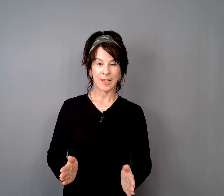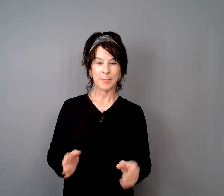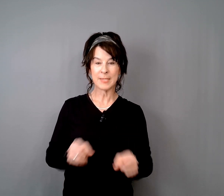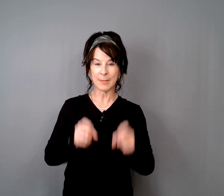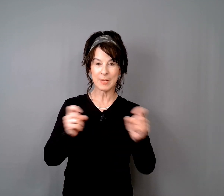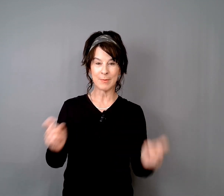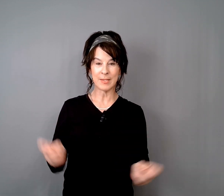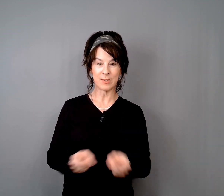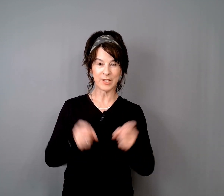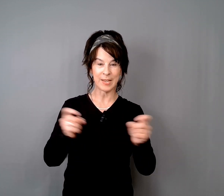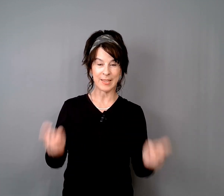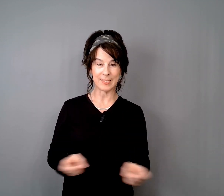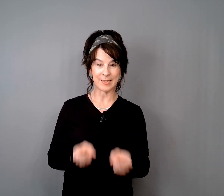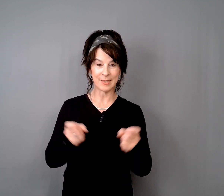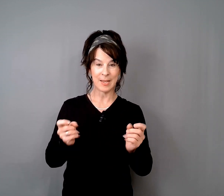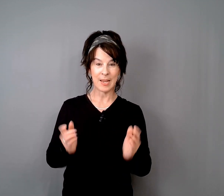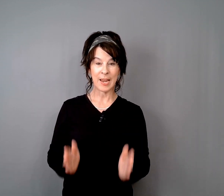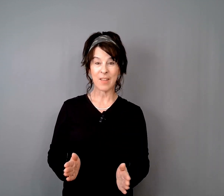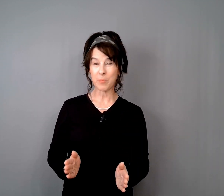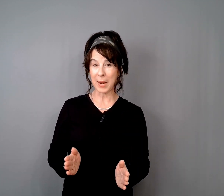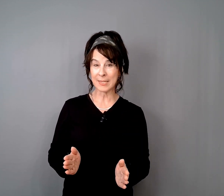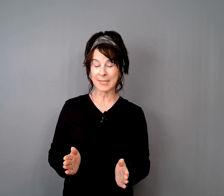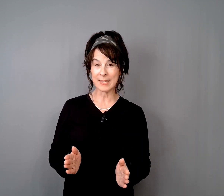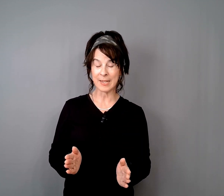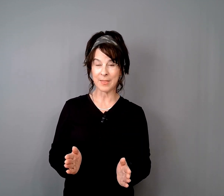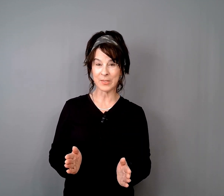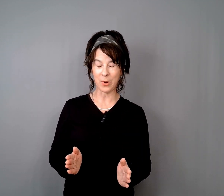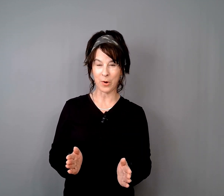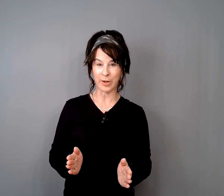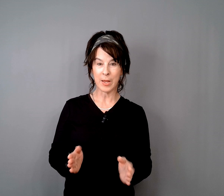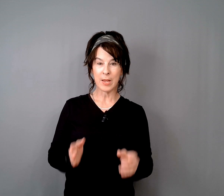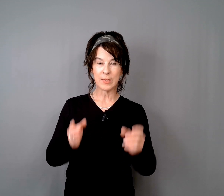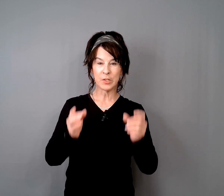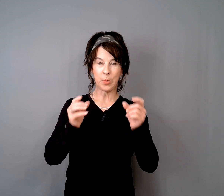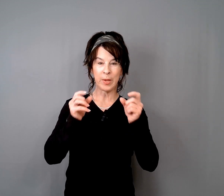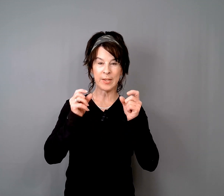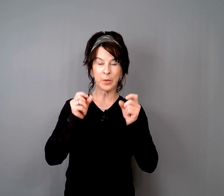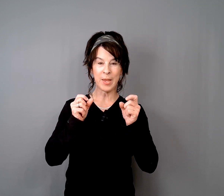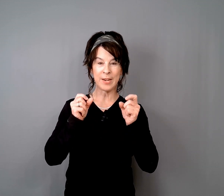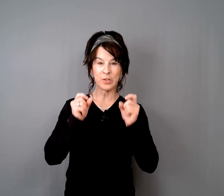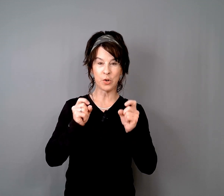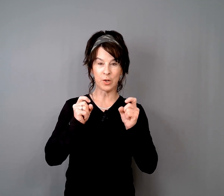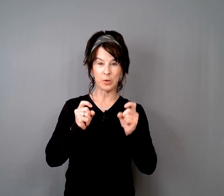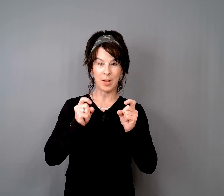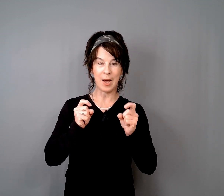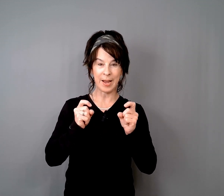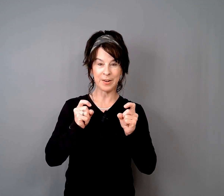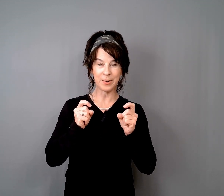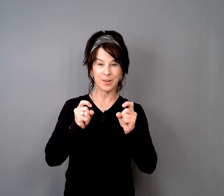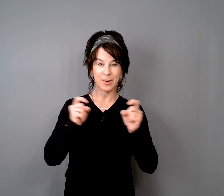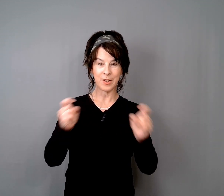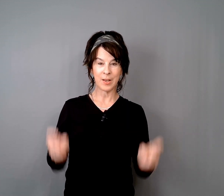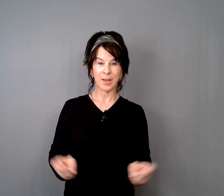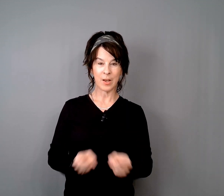but sometimes it's just like this. And I've practiced it in the song, so it's okay to start a little higher.